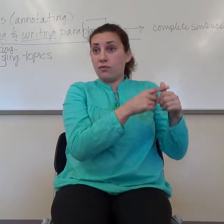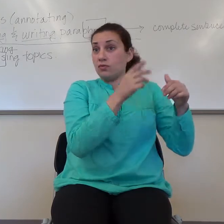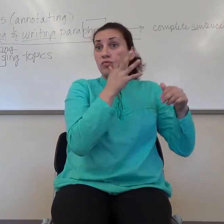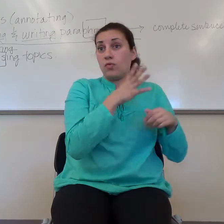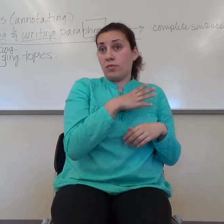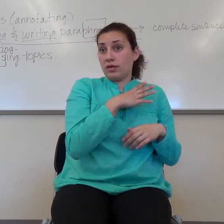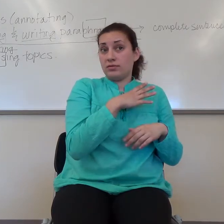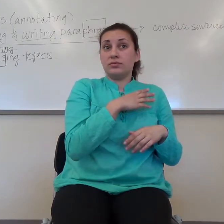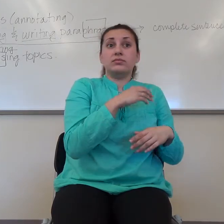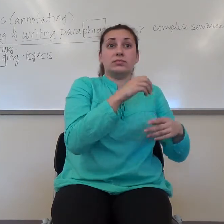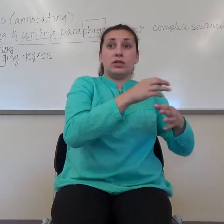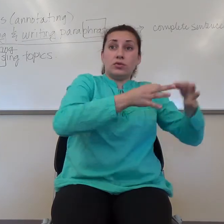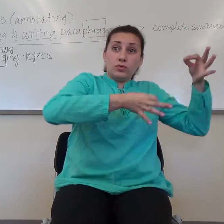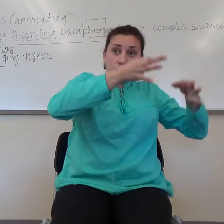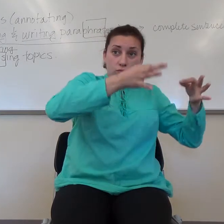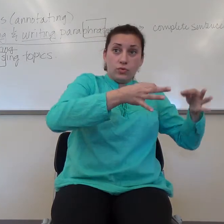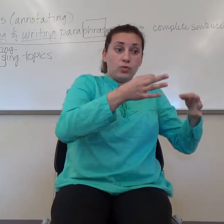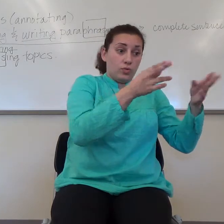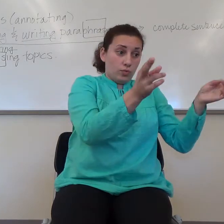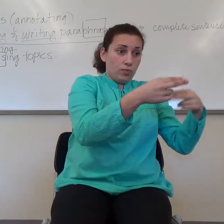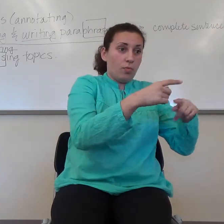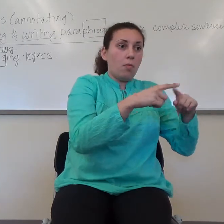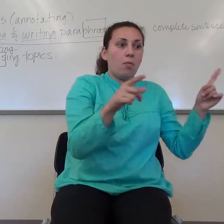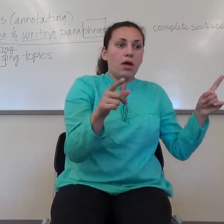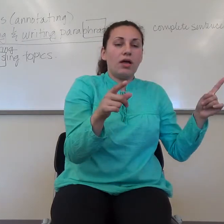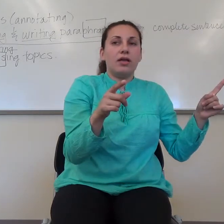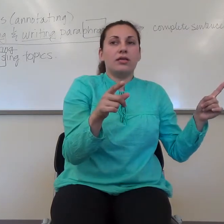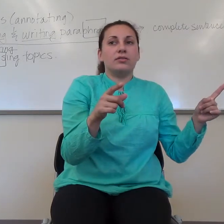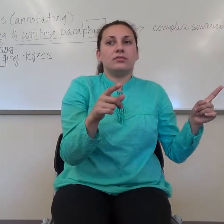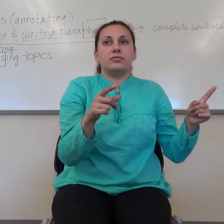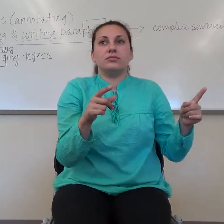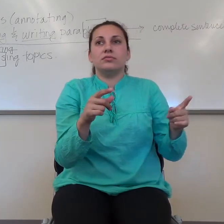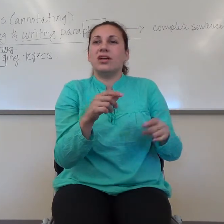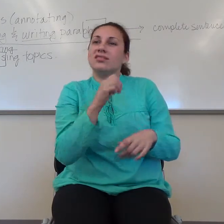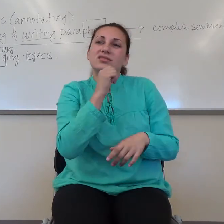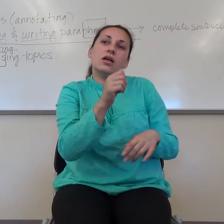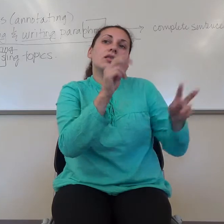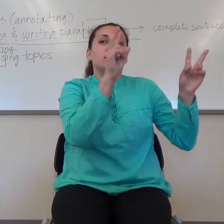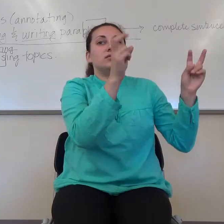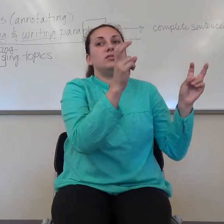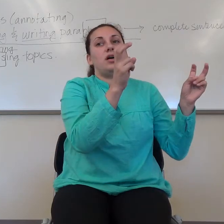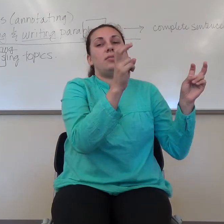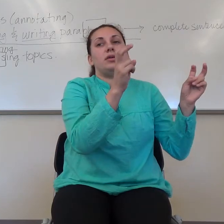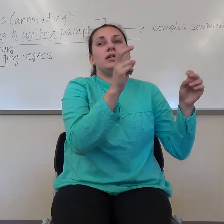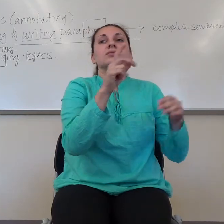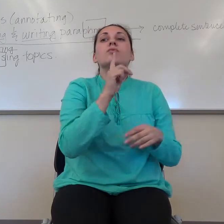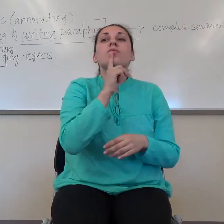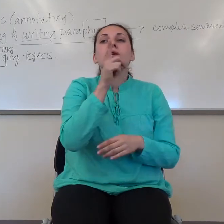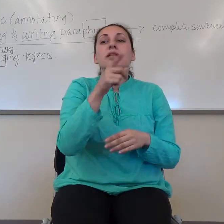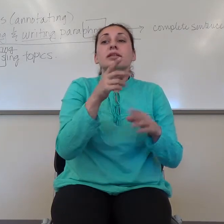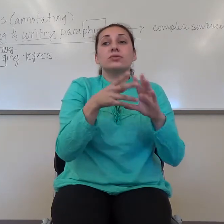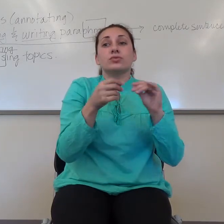be minor information. Sandra Day O'Connor and her voting record. That would have been the topic of this one.